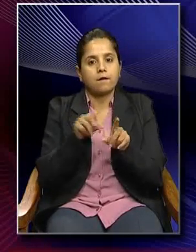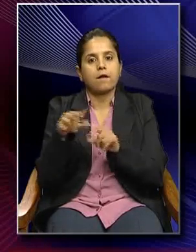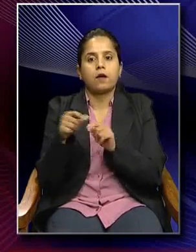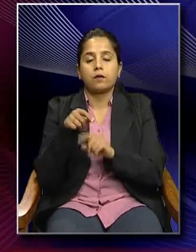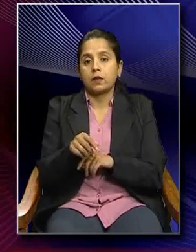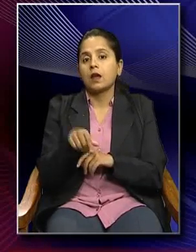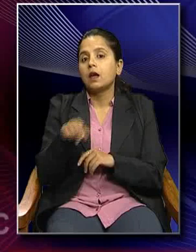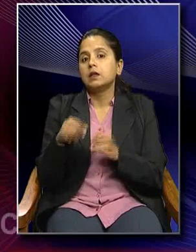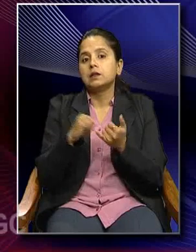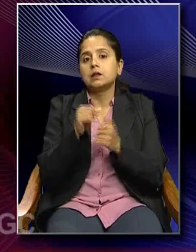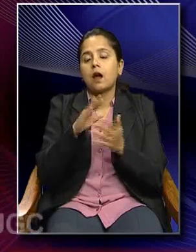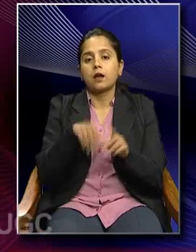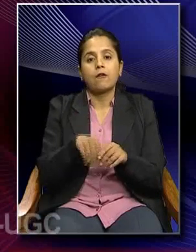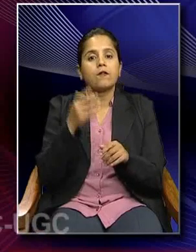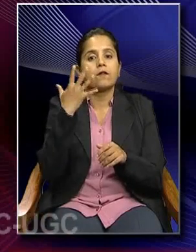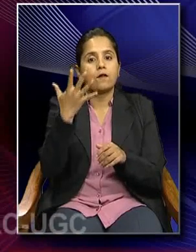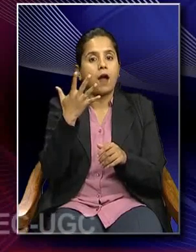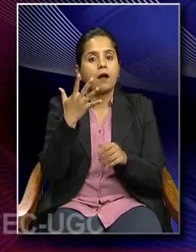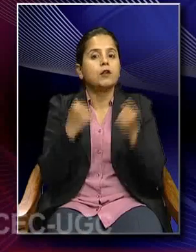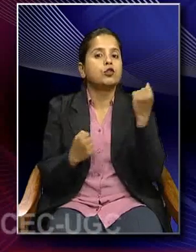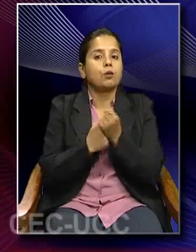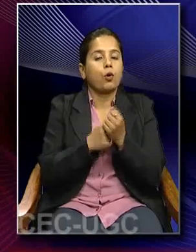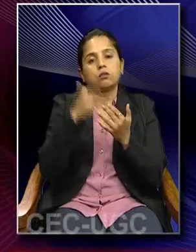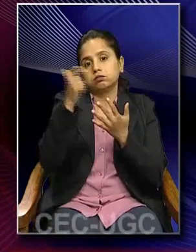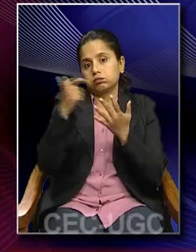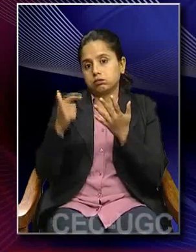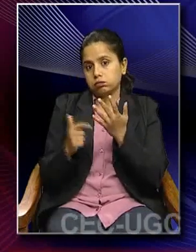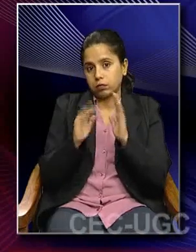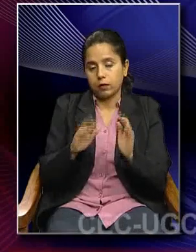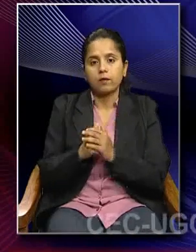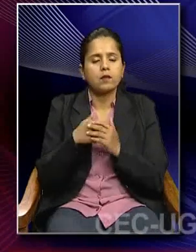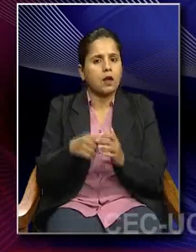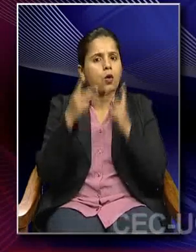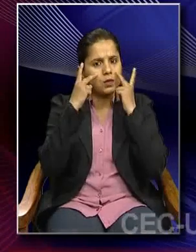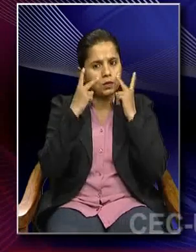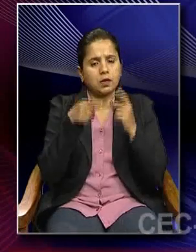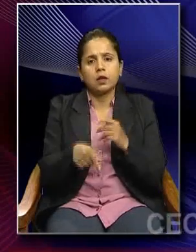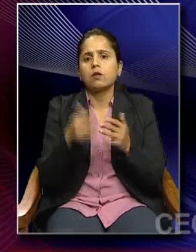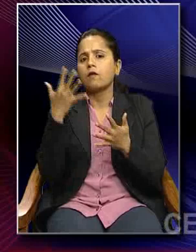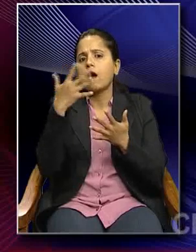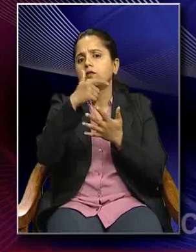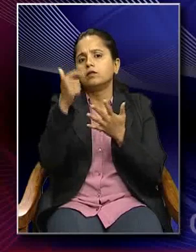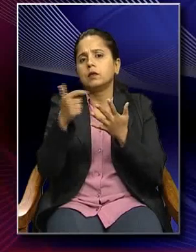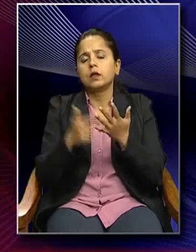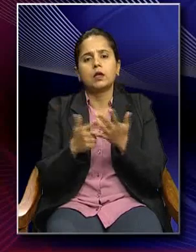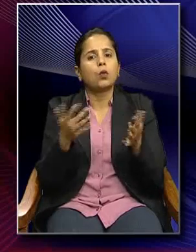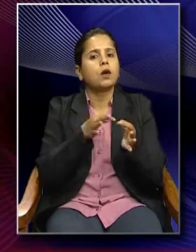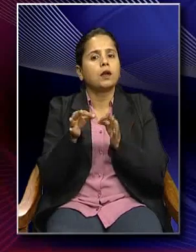5 arguments in support of this theory. And let us look at what are these 5